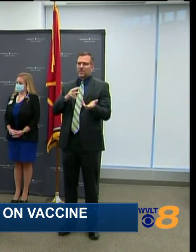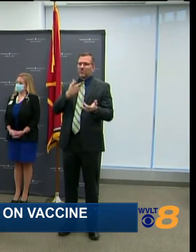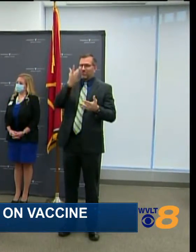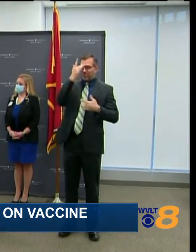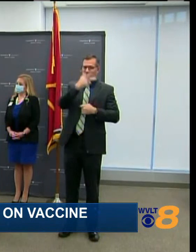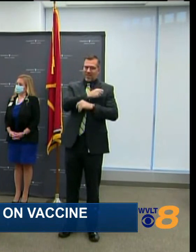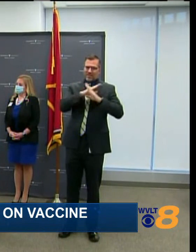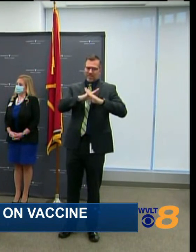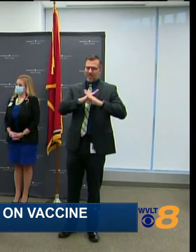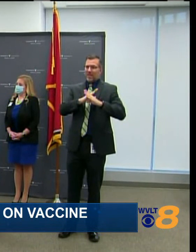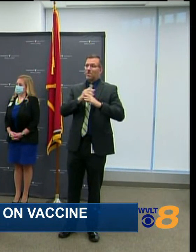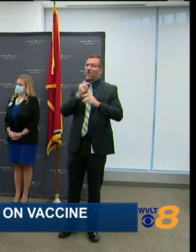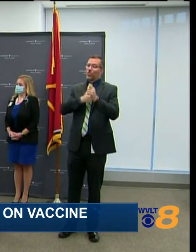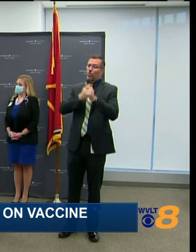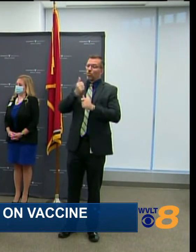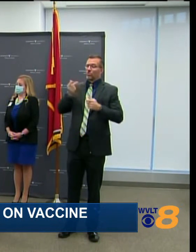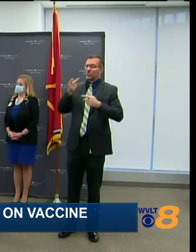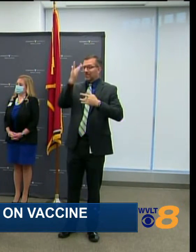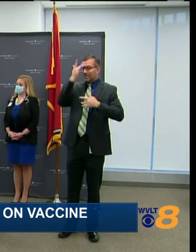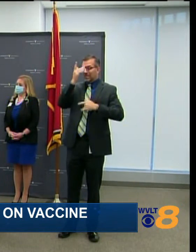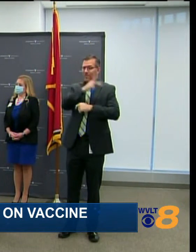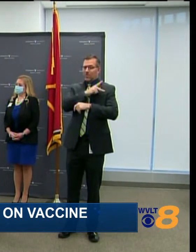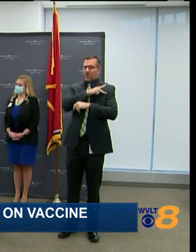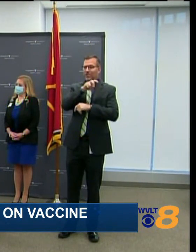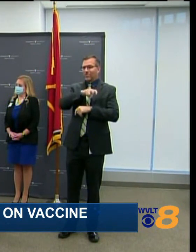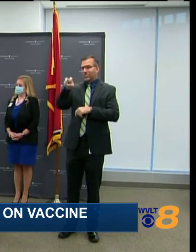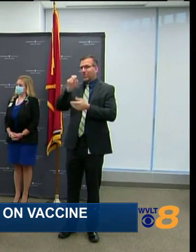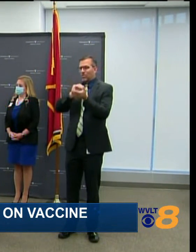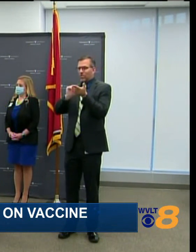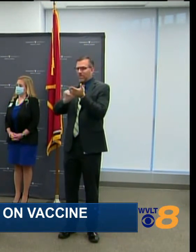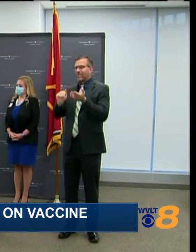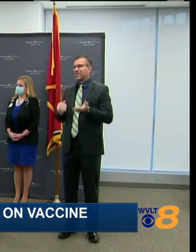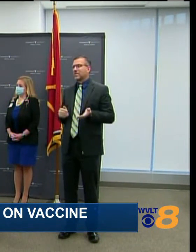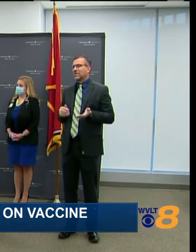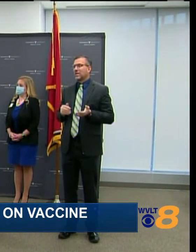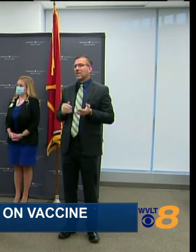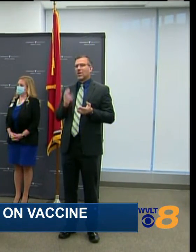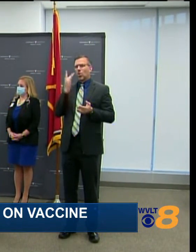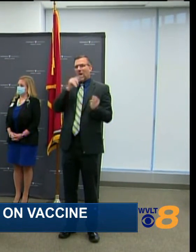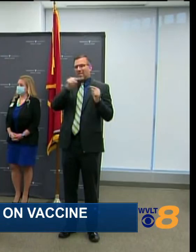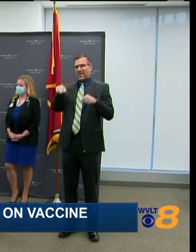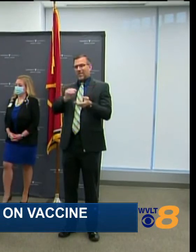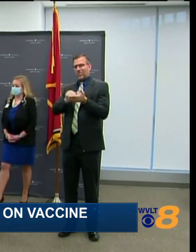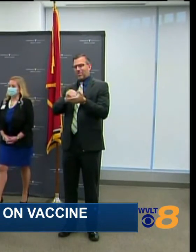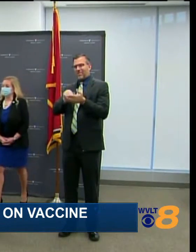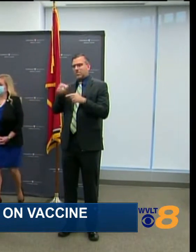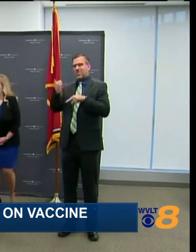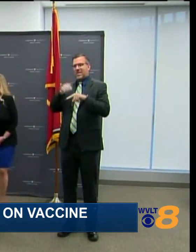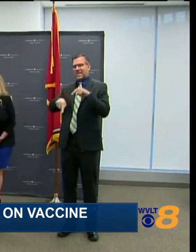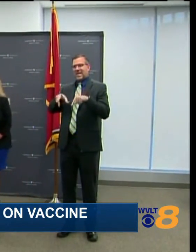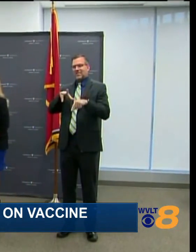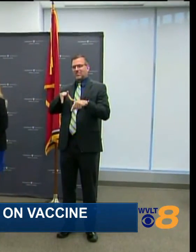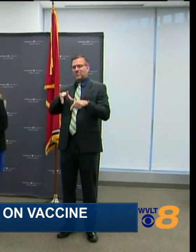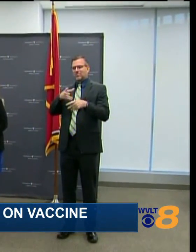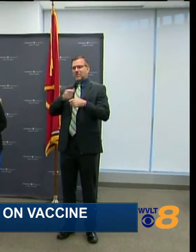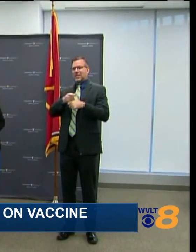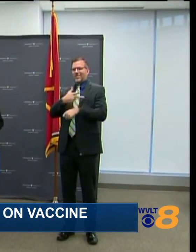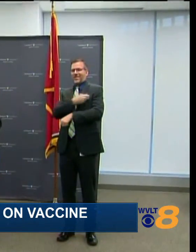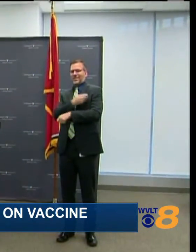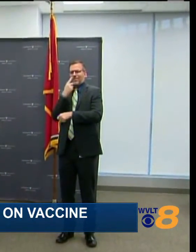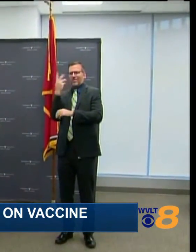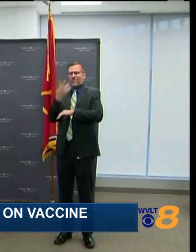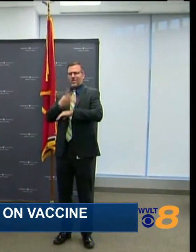that frustration and them not being able to get vaccinated for 4 days up to this point? Could you talk to that? Yeah, we